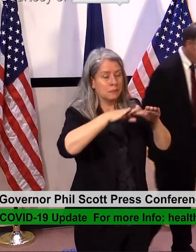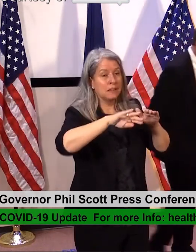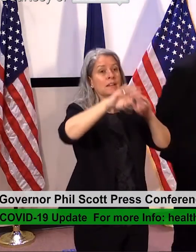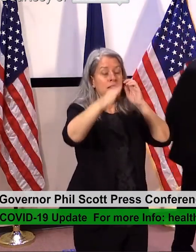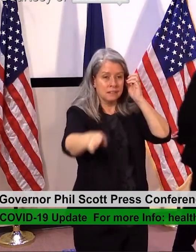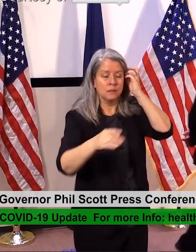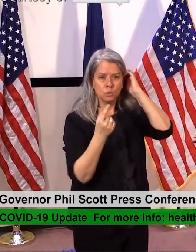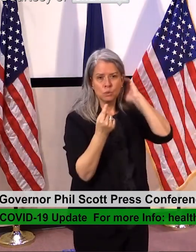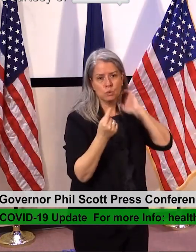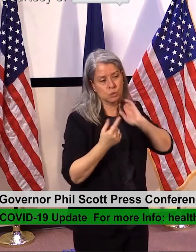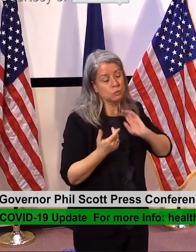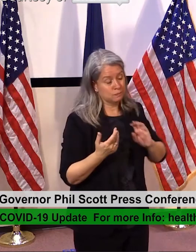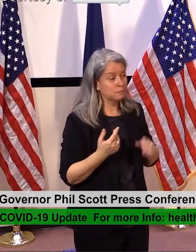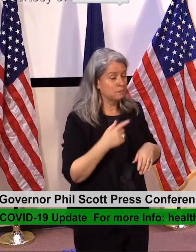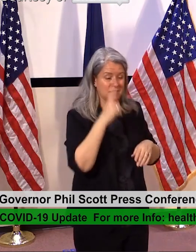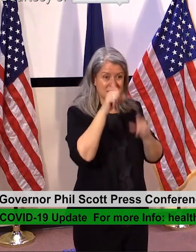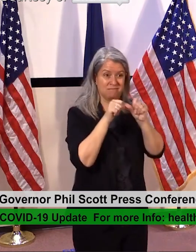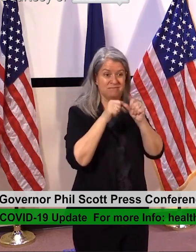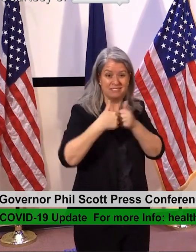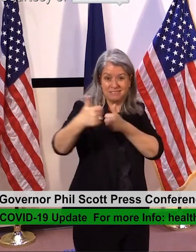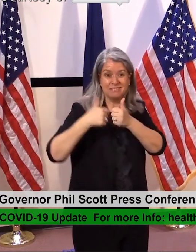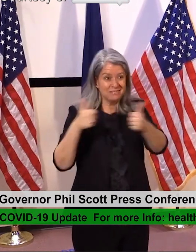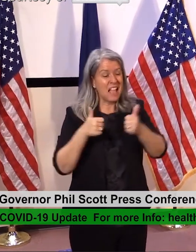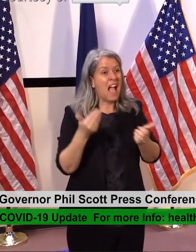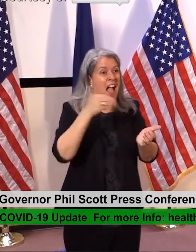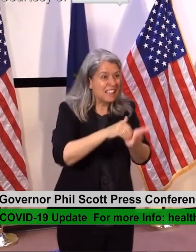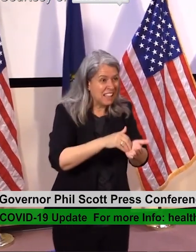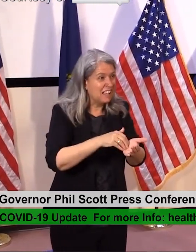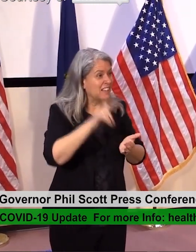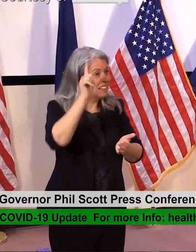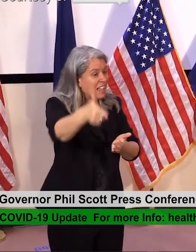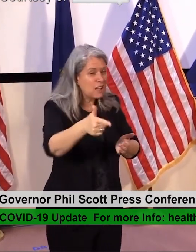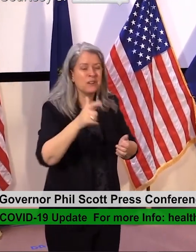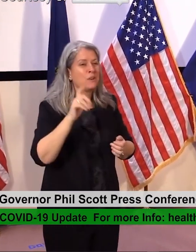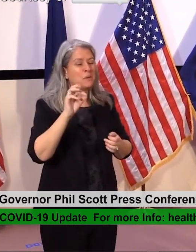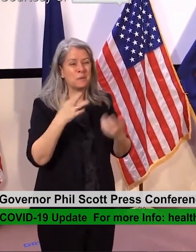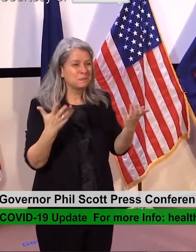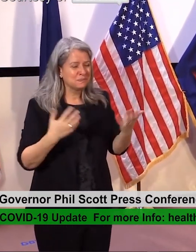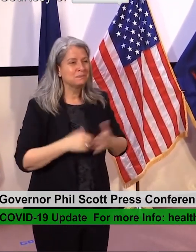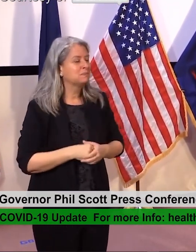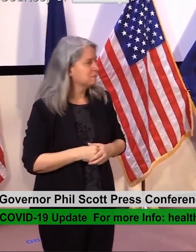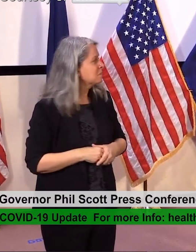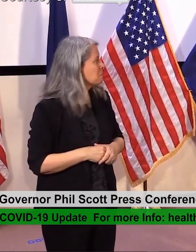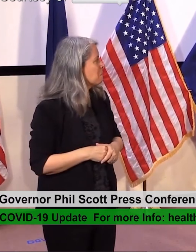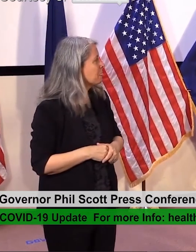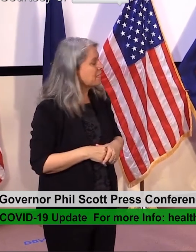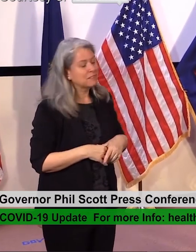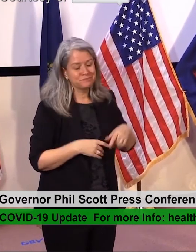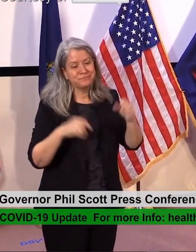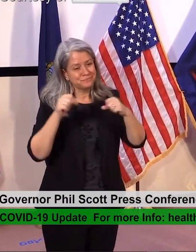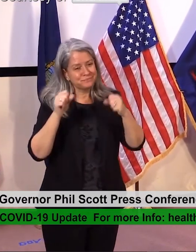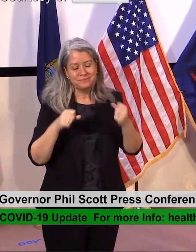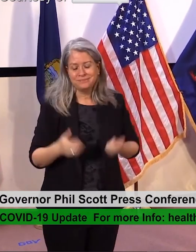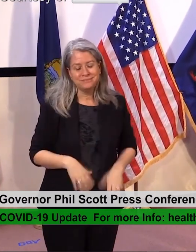have to implement at least some social distancing measures again in the future after they're initially relaxed? Yeah, again, you